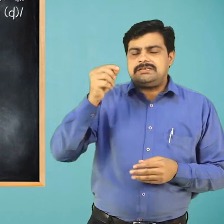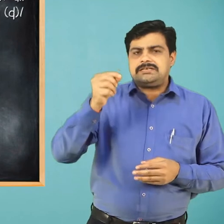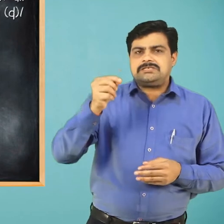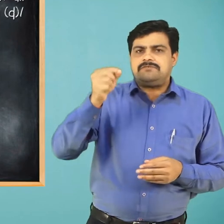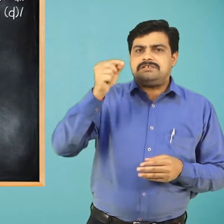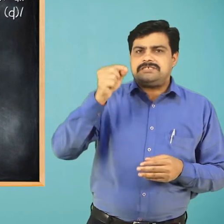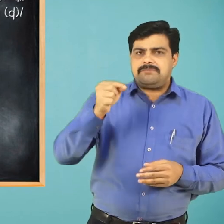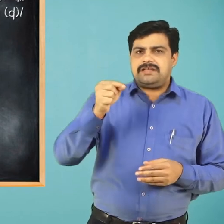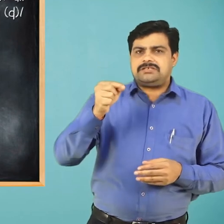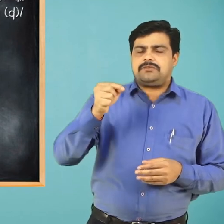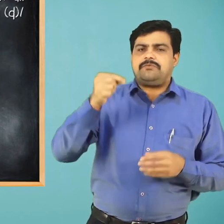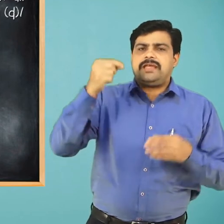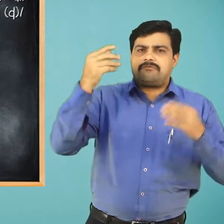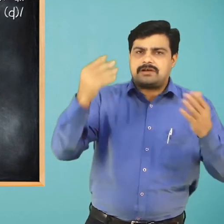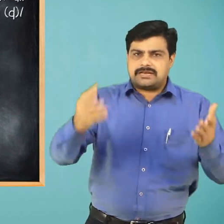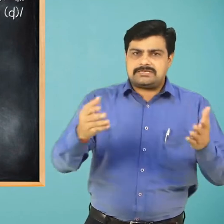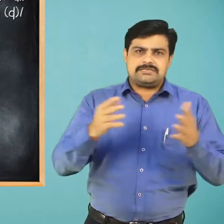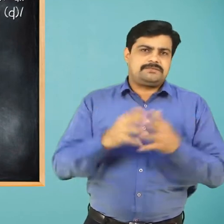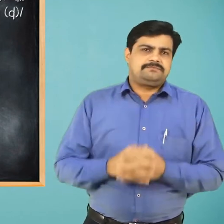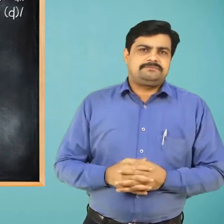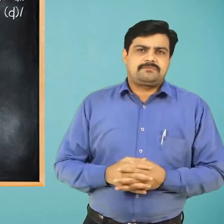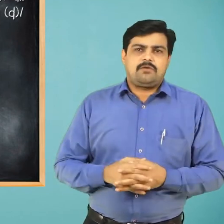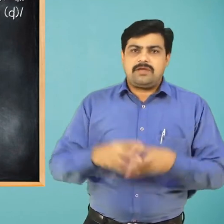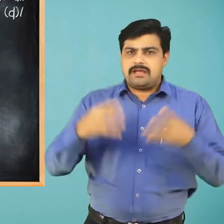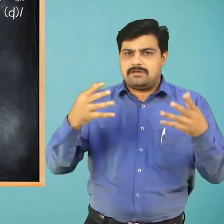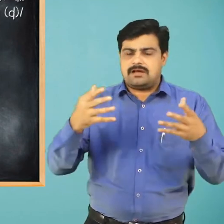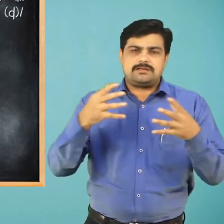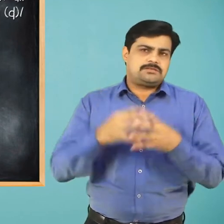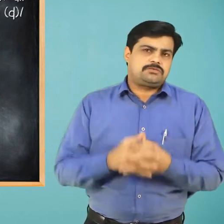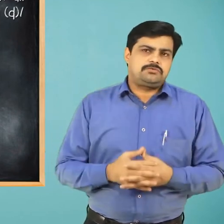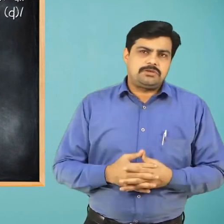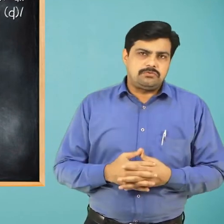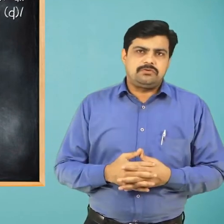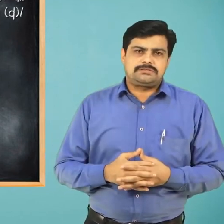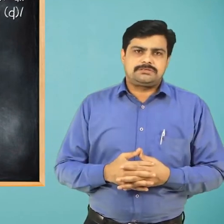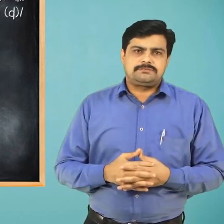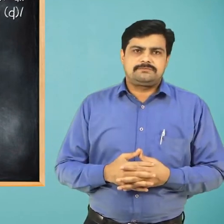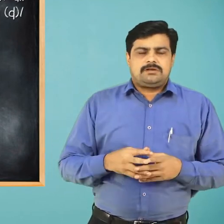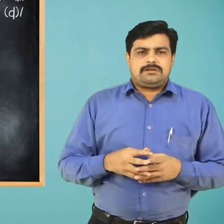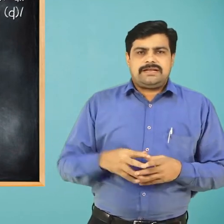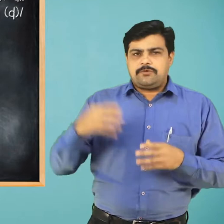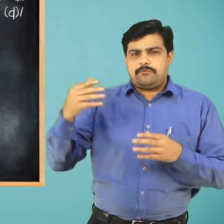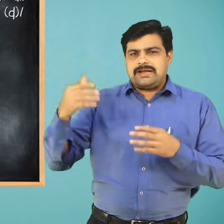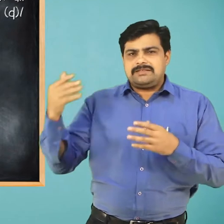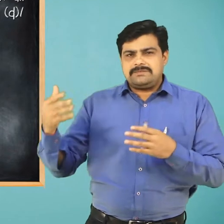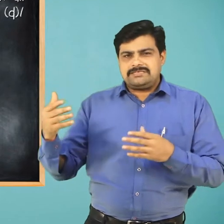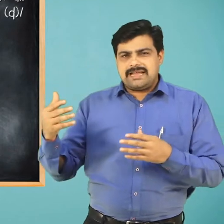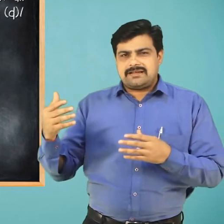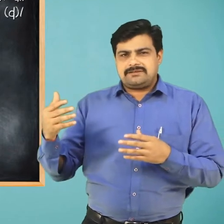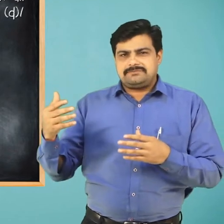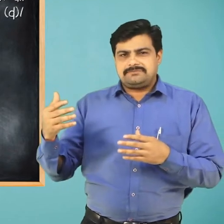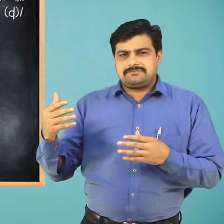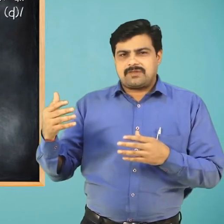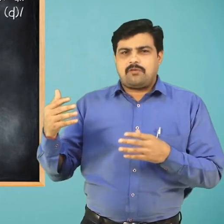sentence of the same nature we have corrected. We have learned through the rules. Did you find the mistake?